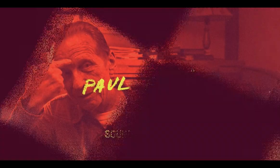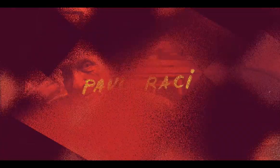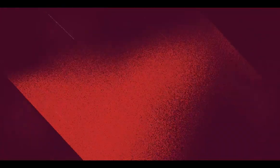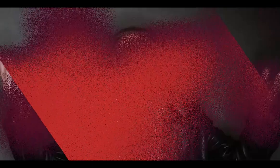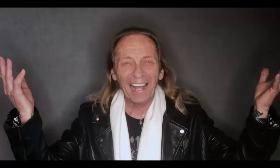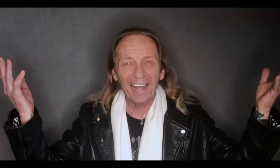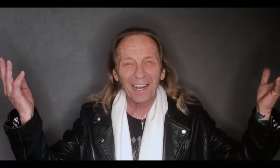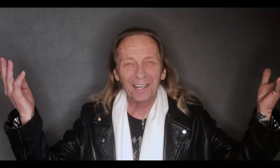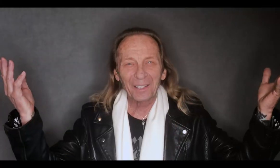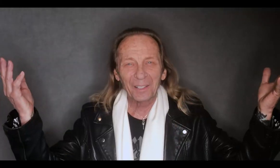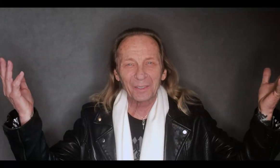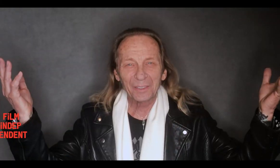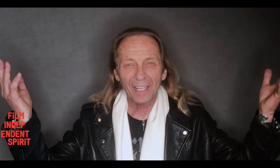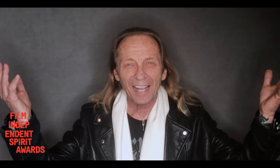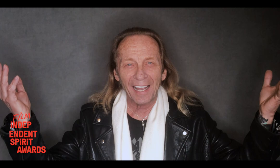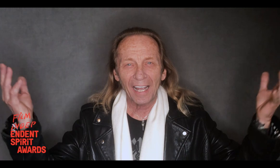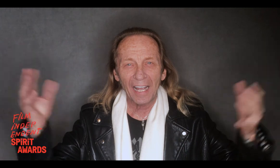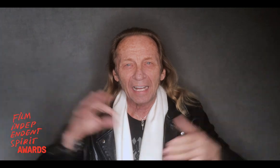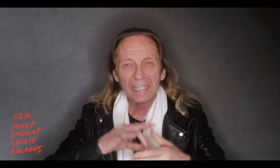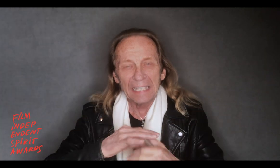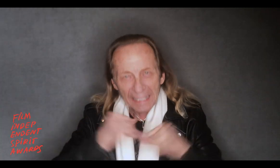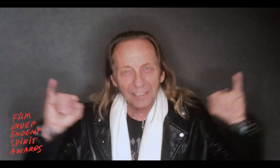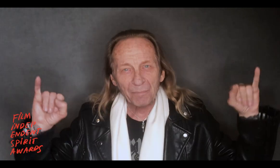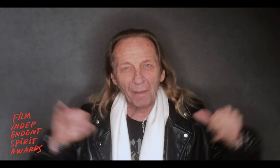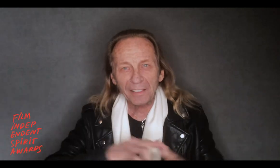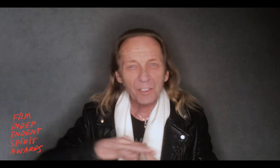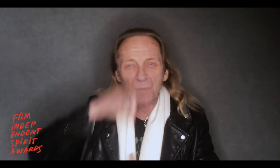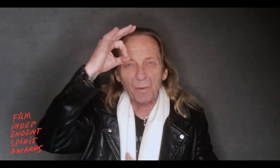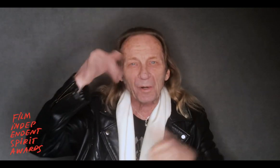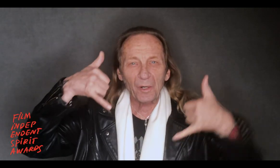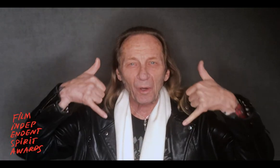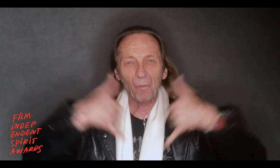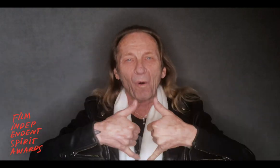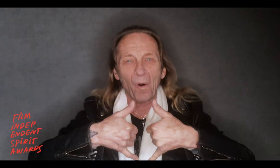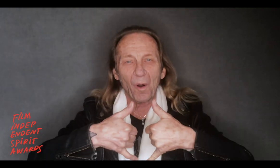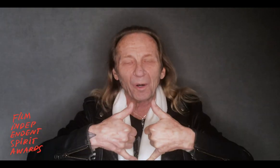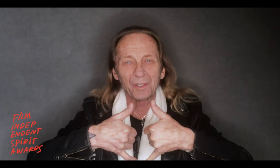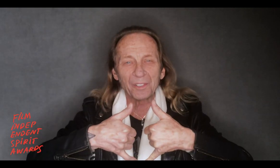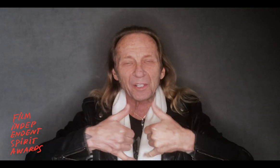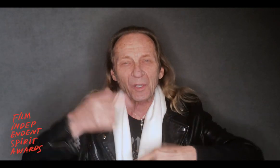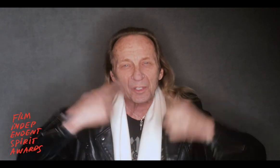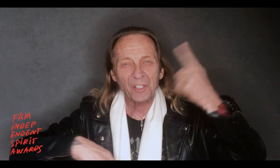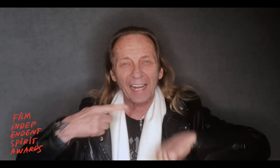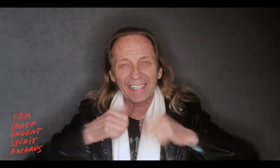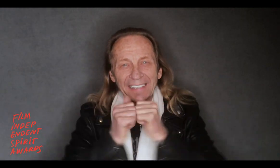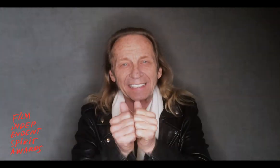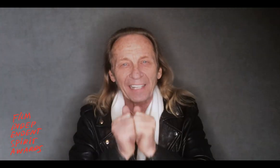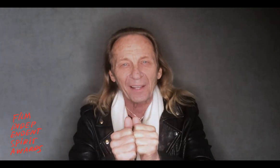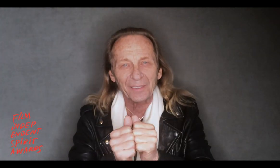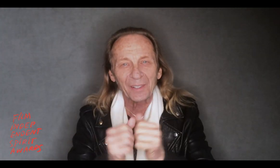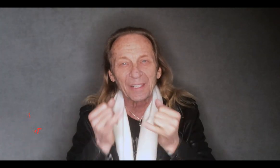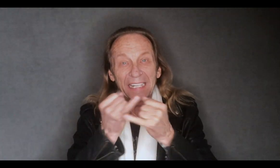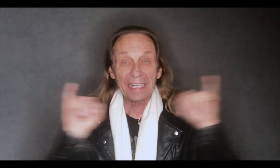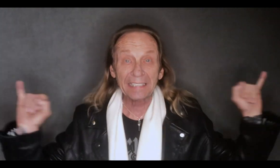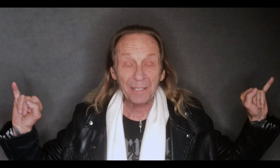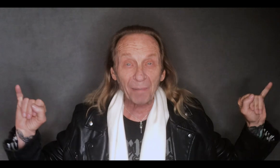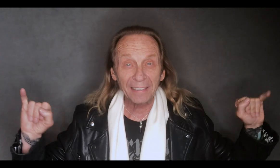Hey now! Yeah! Independent Spirit Awards. Let's all sign that together.